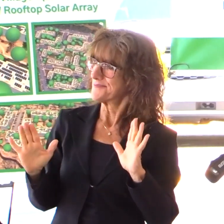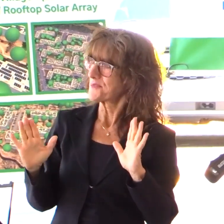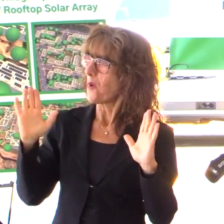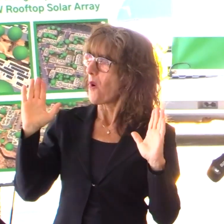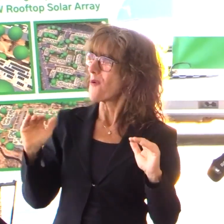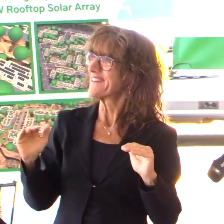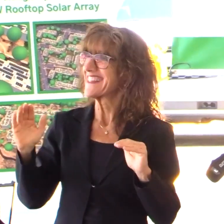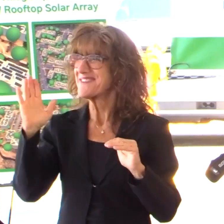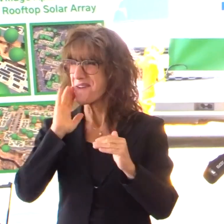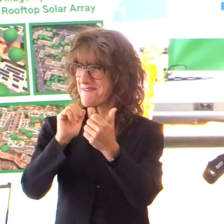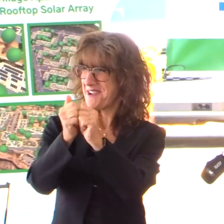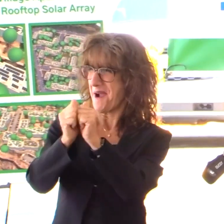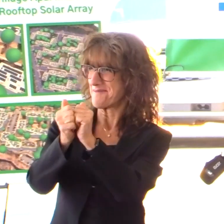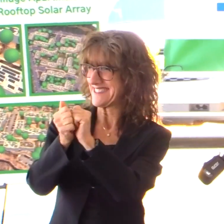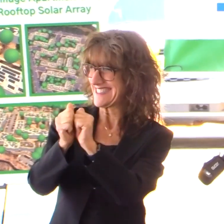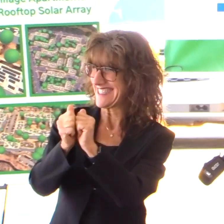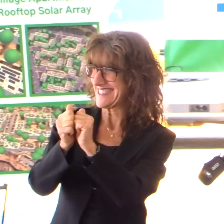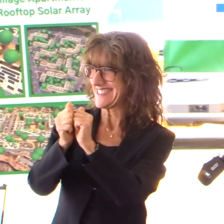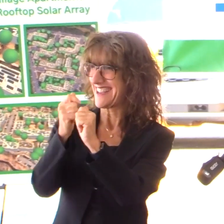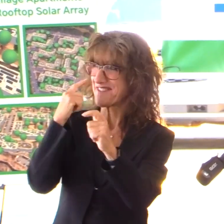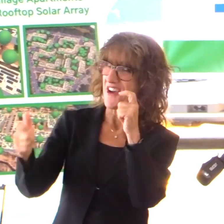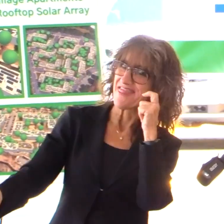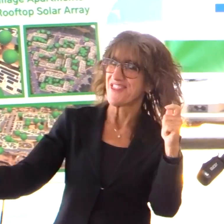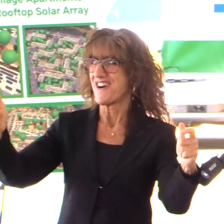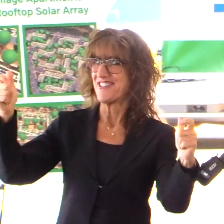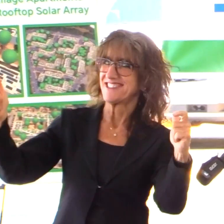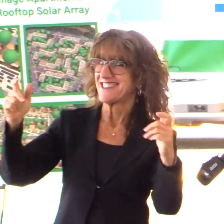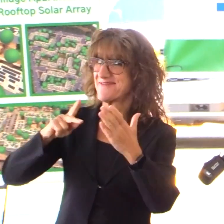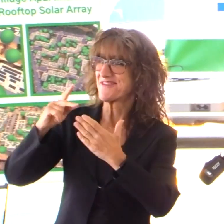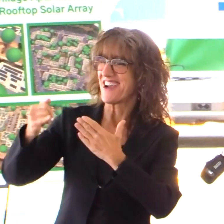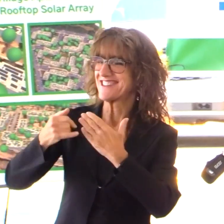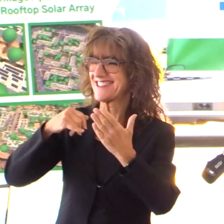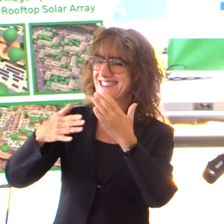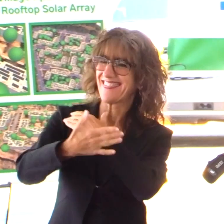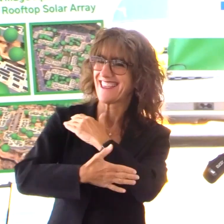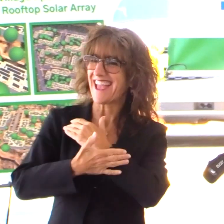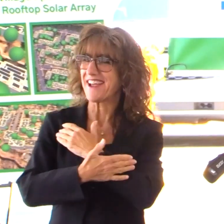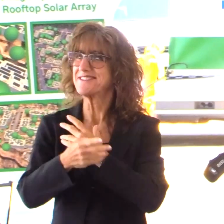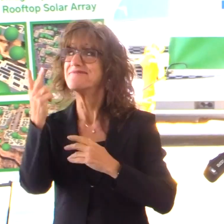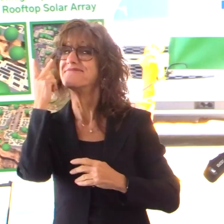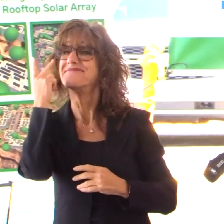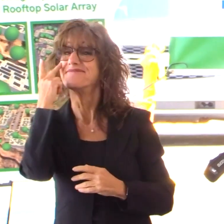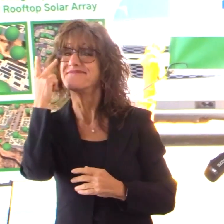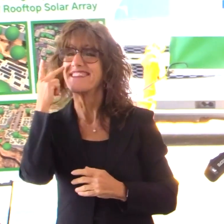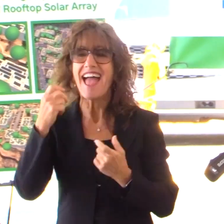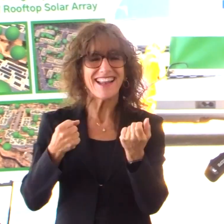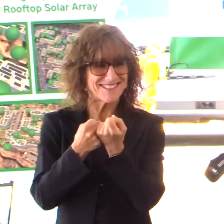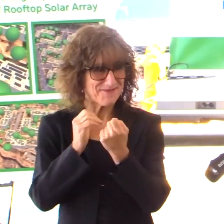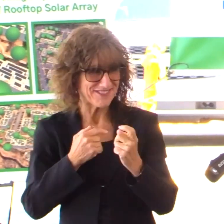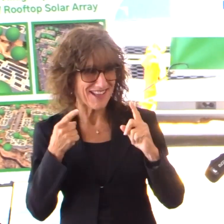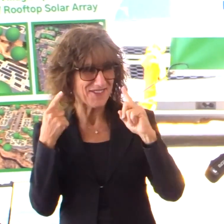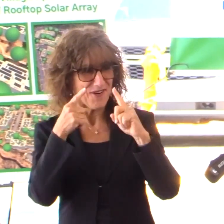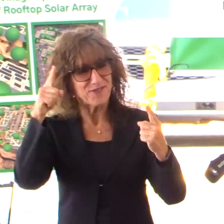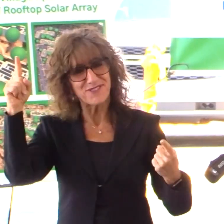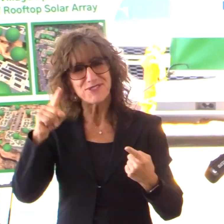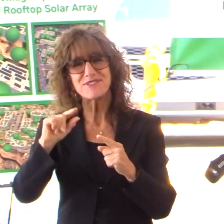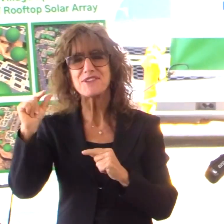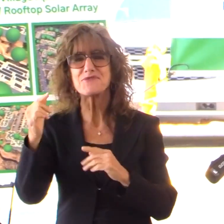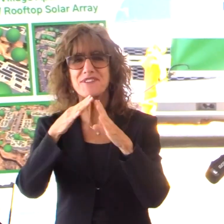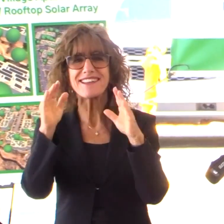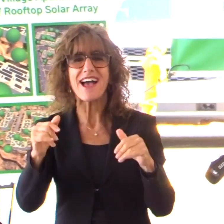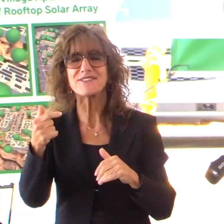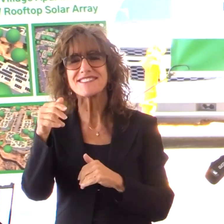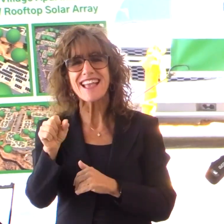hopefully there will be a competition for largest projects in the county. And it does support our goal of reducing greenhouse